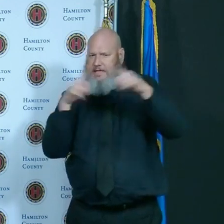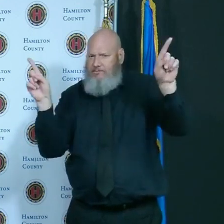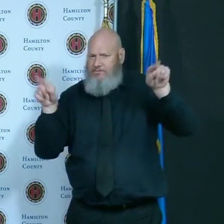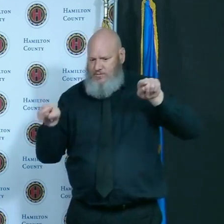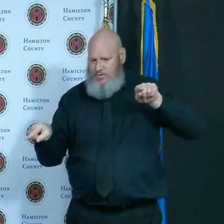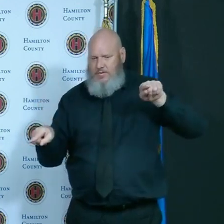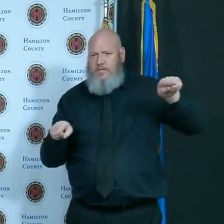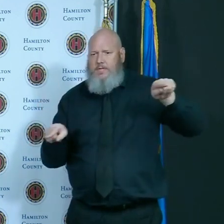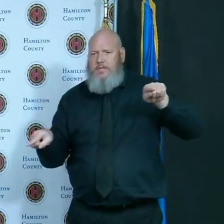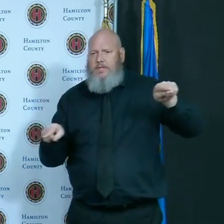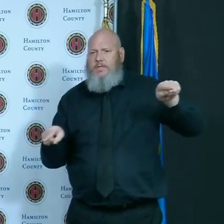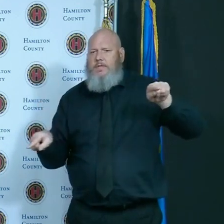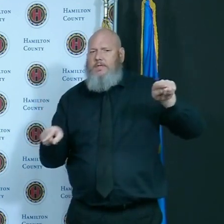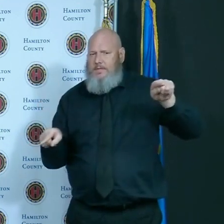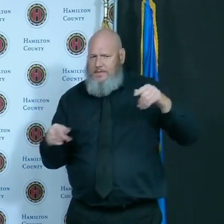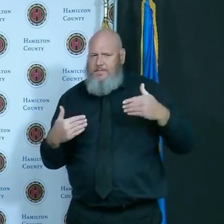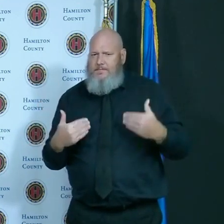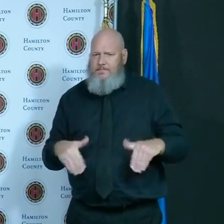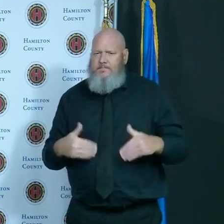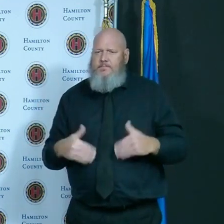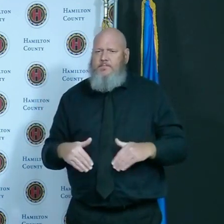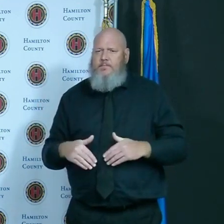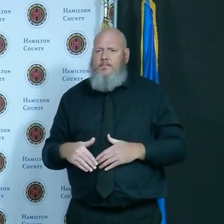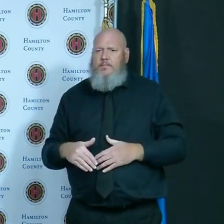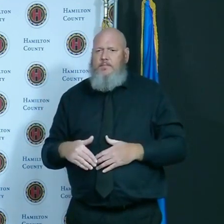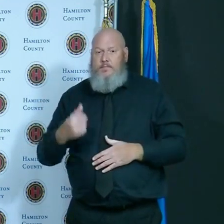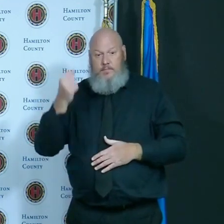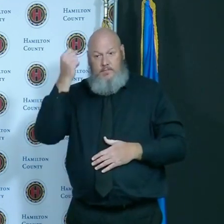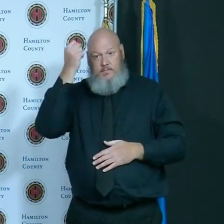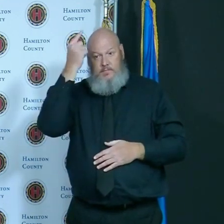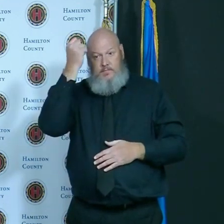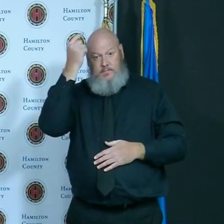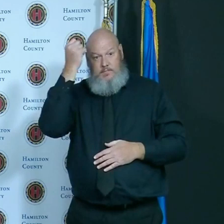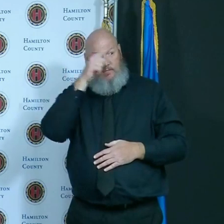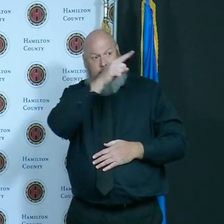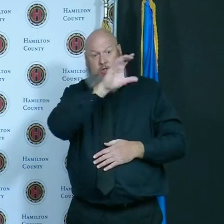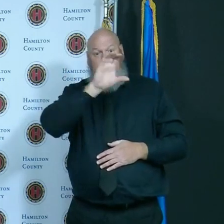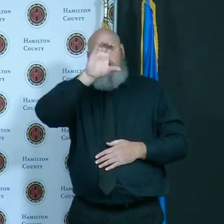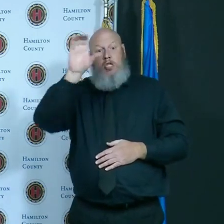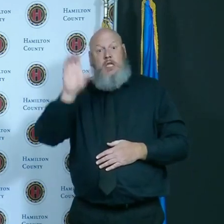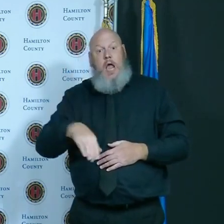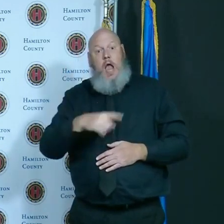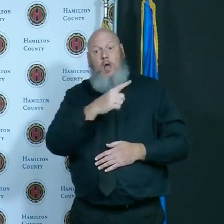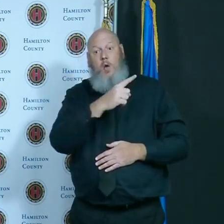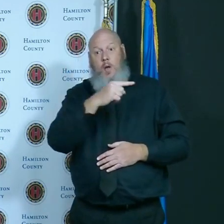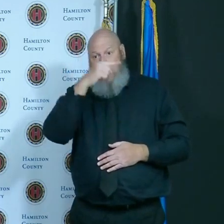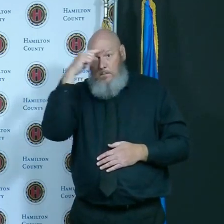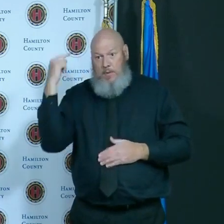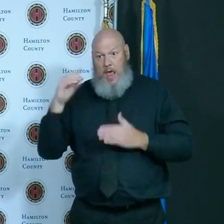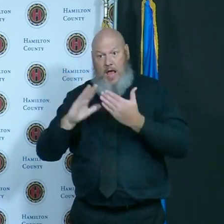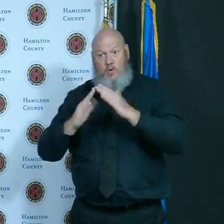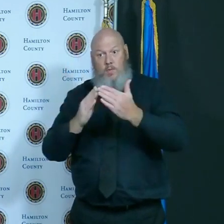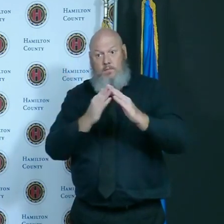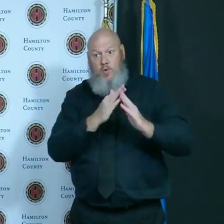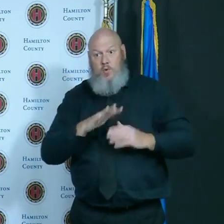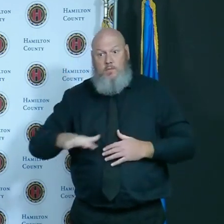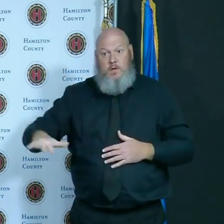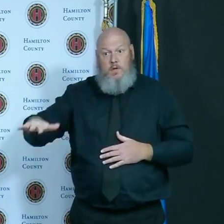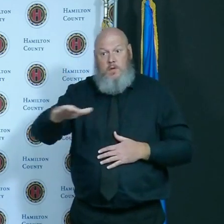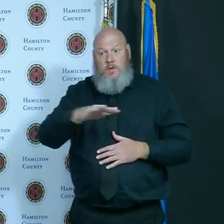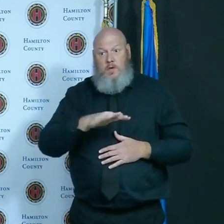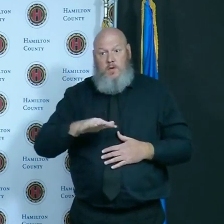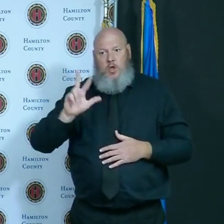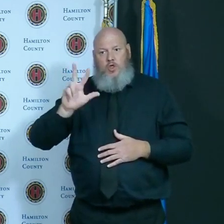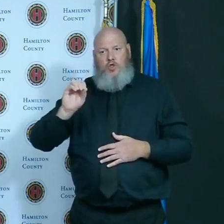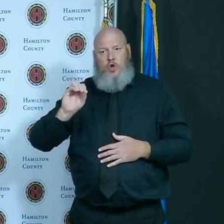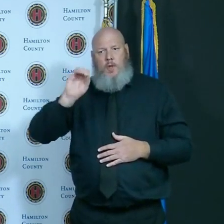are: in Chicago, Black folks make up 30% of the population, but account for